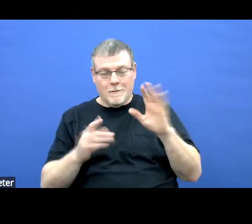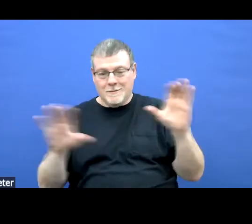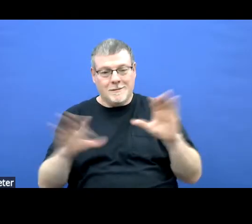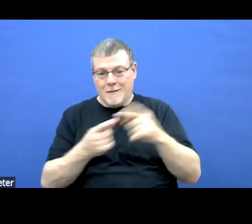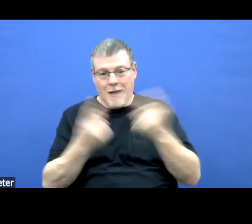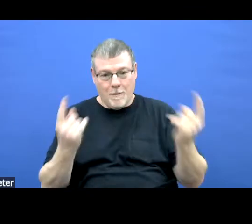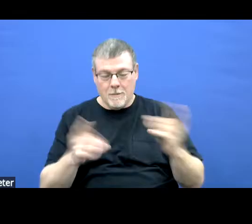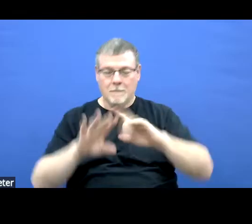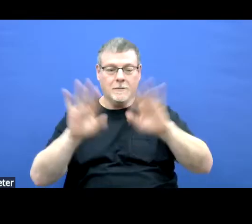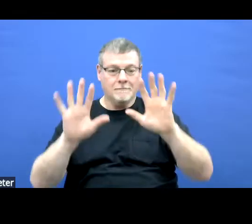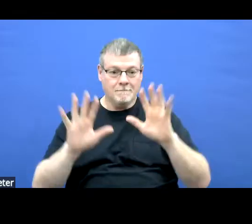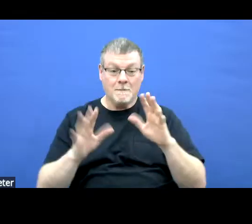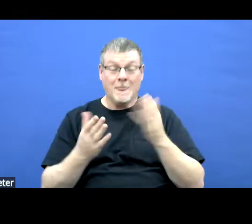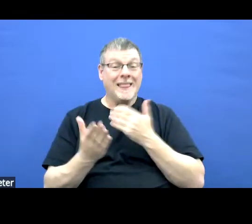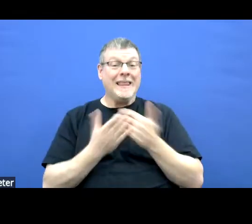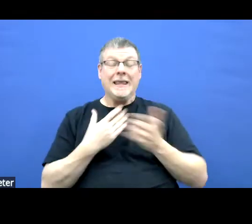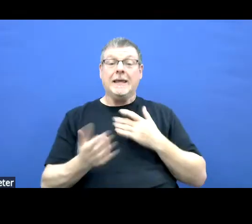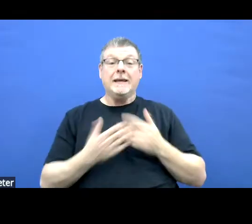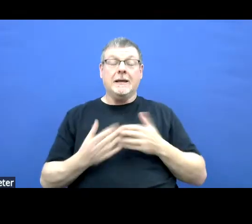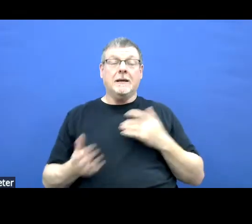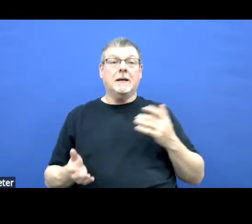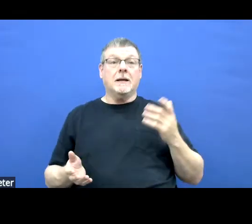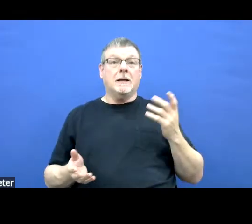even if we don't,